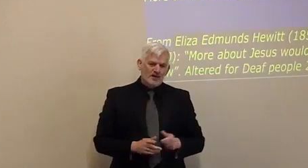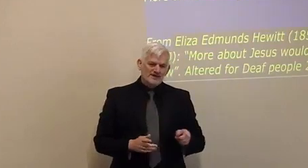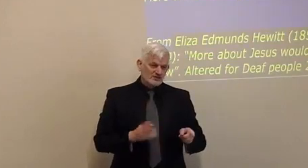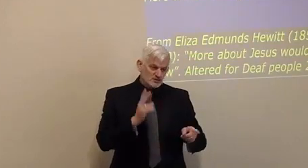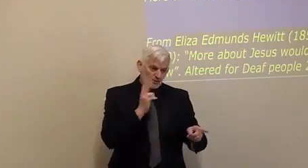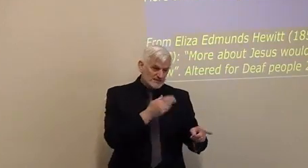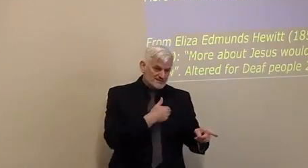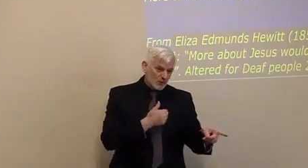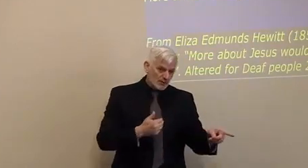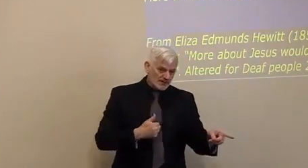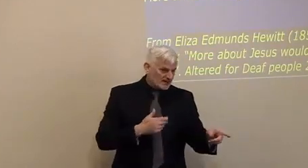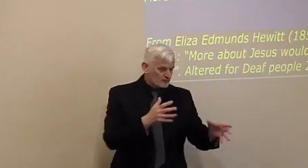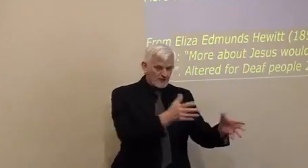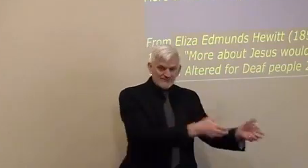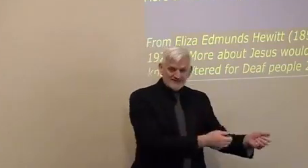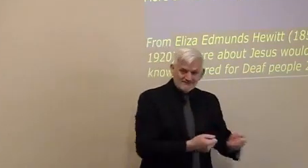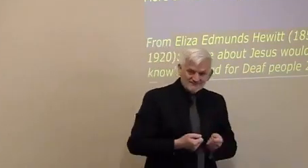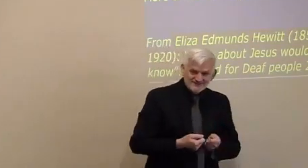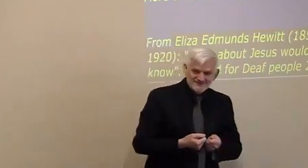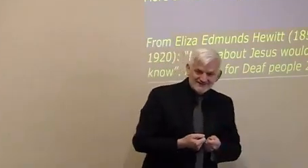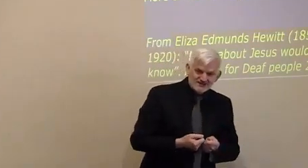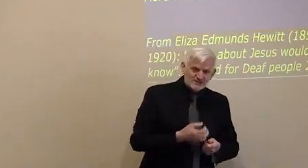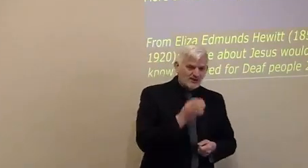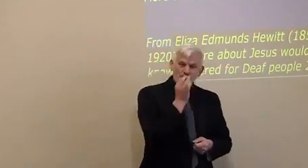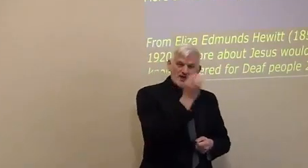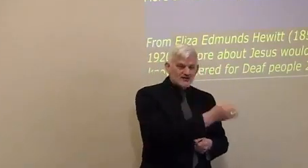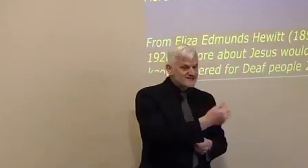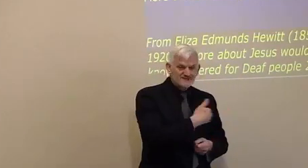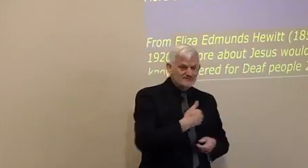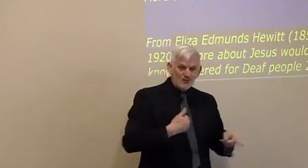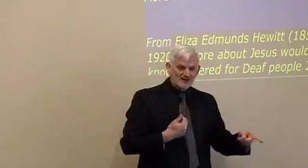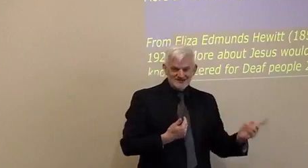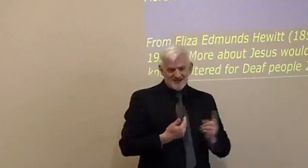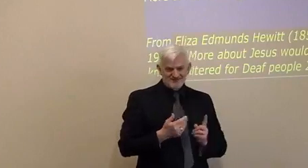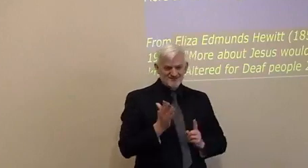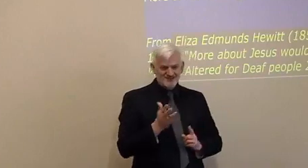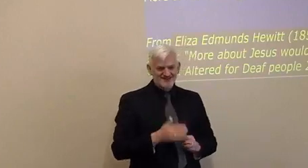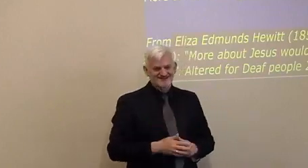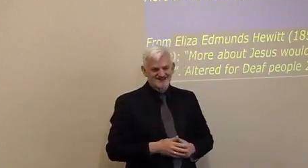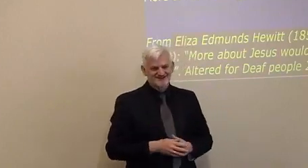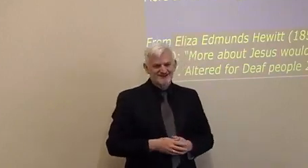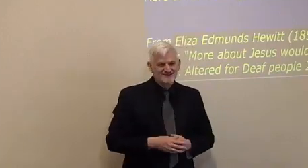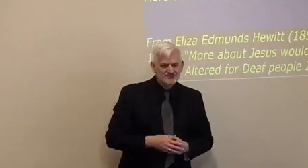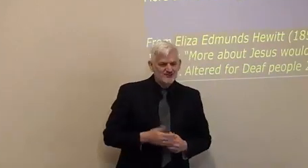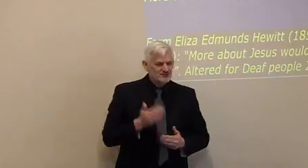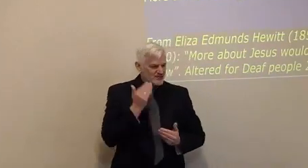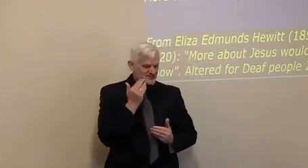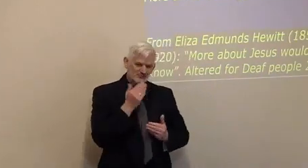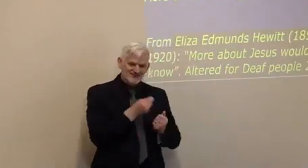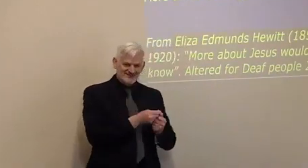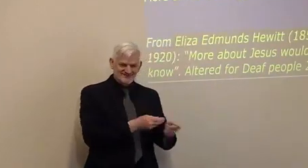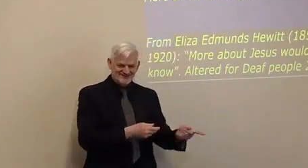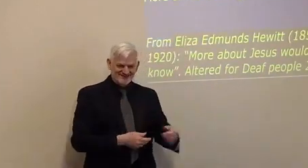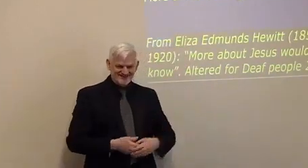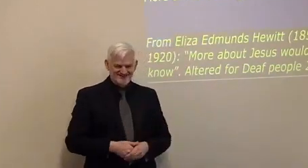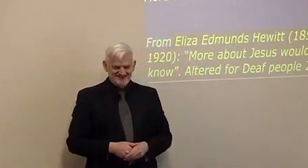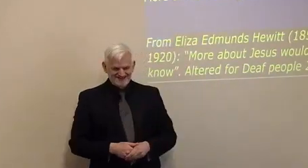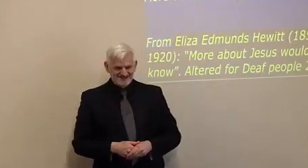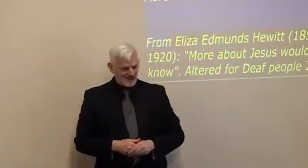But I saw him this morning, I grabbed him, so I only asked him this morning to come and speak. So be gentle with him, okay? I